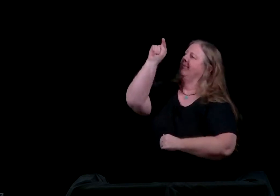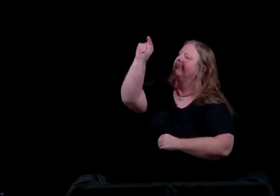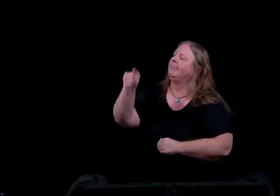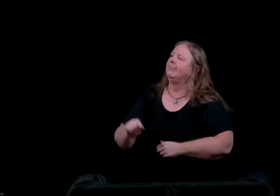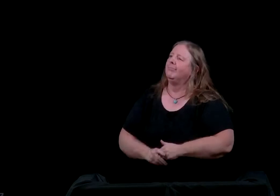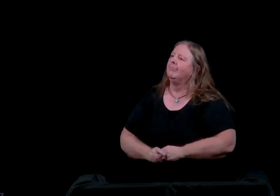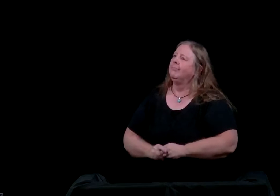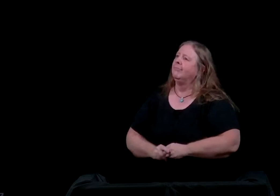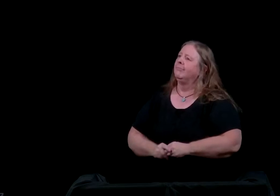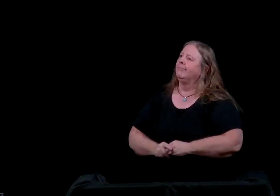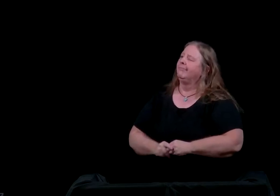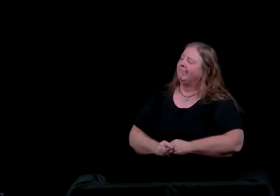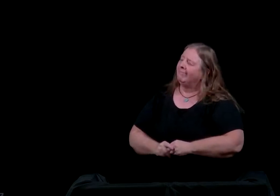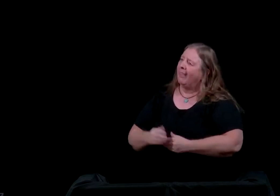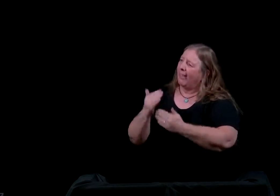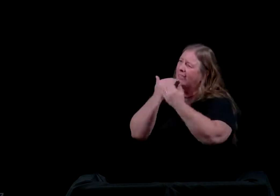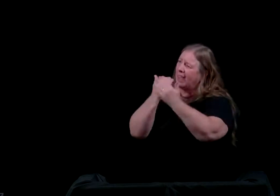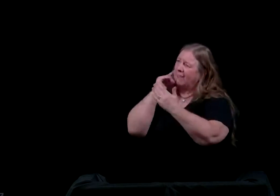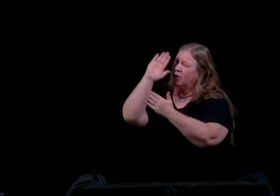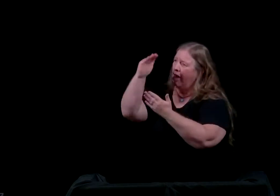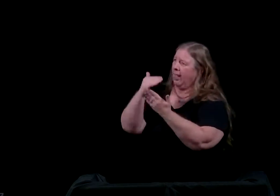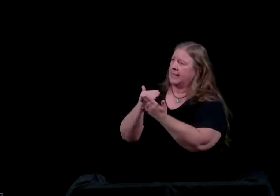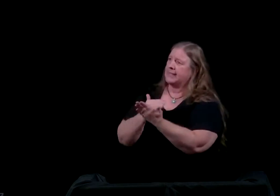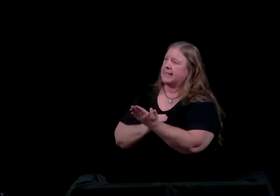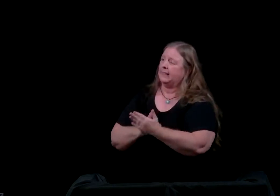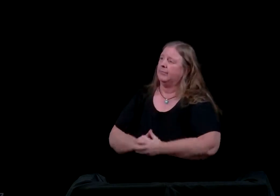will receive that prize in heaven from you.